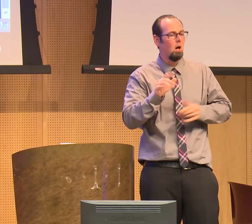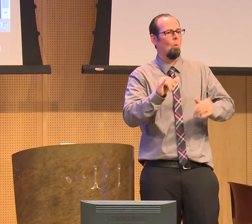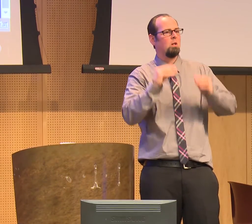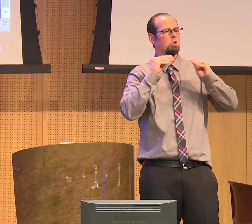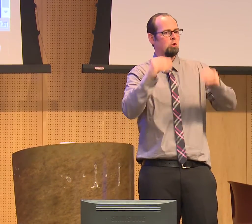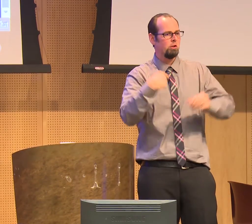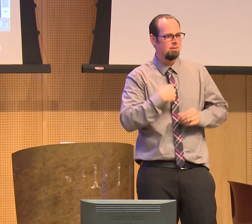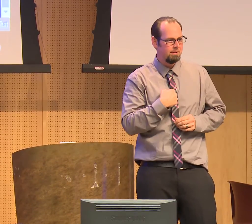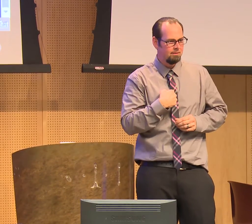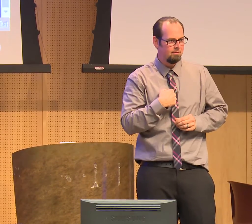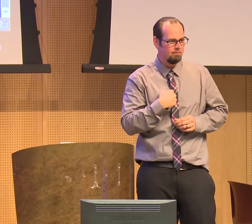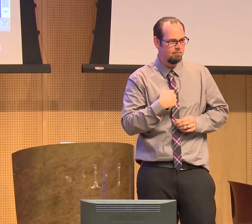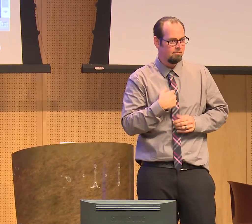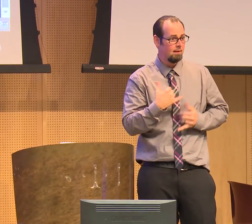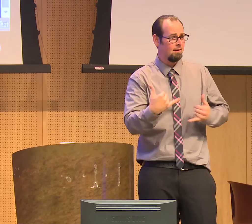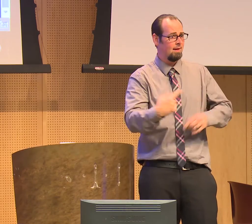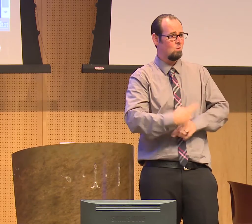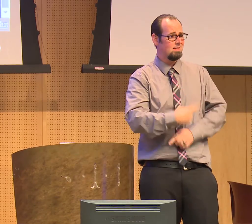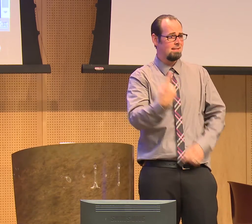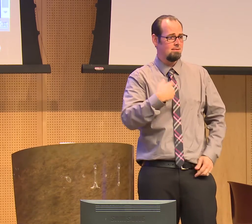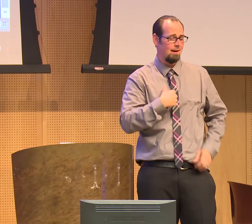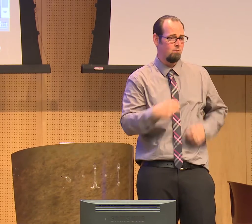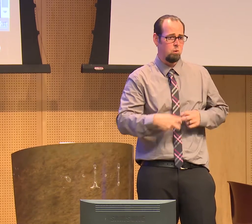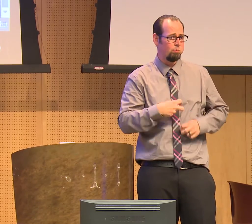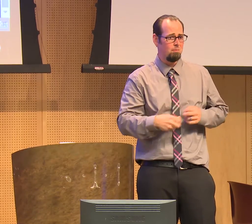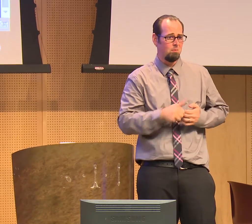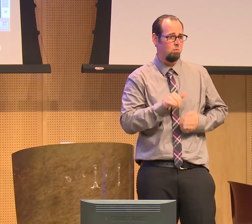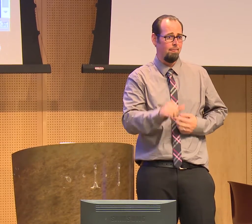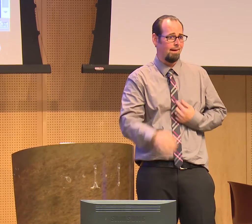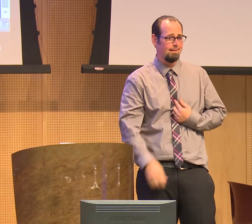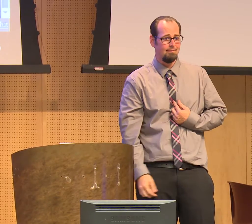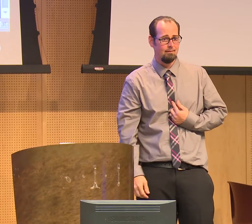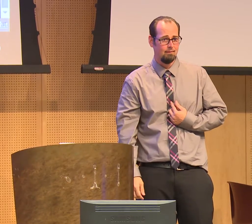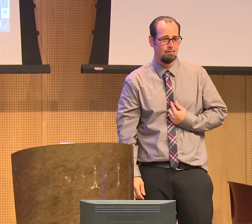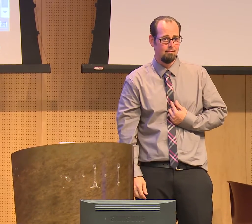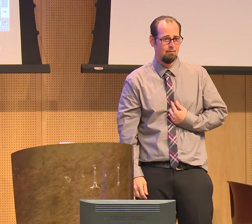broke. And they had to teach me how to work with the machine.